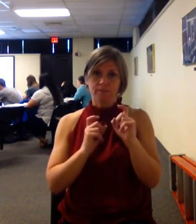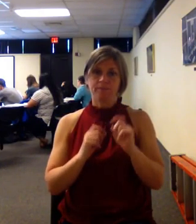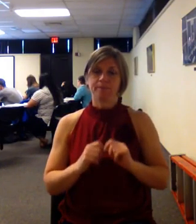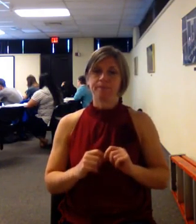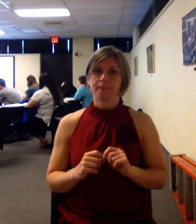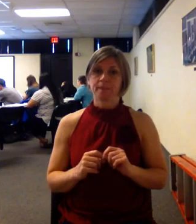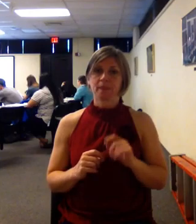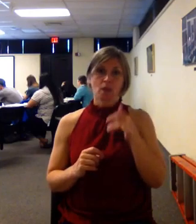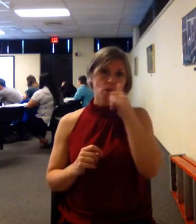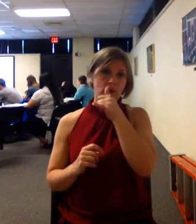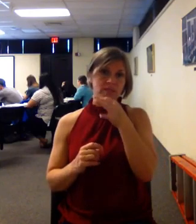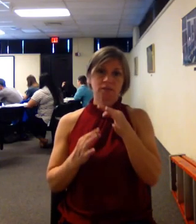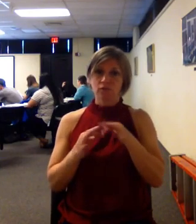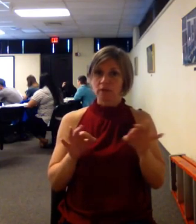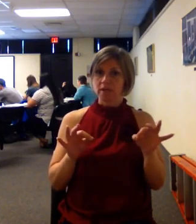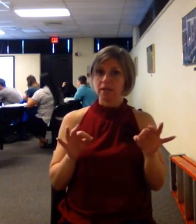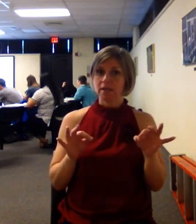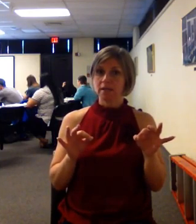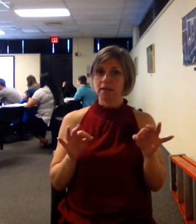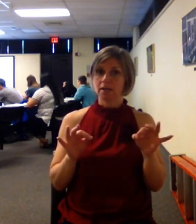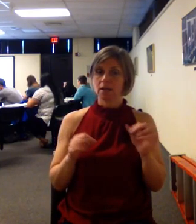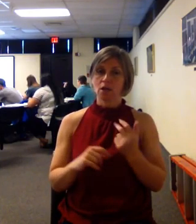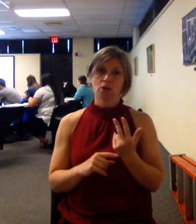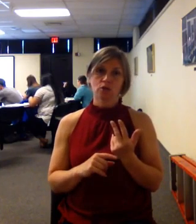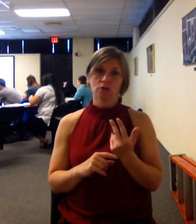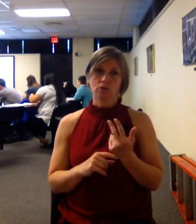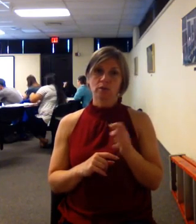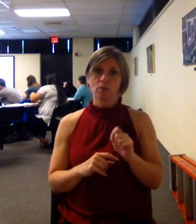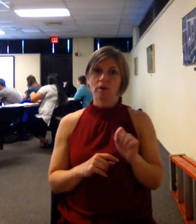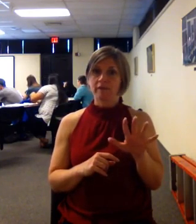The risk-free was 3.5.